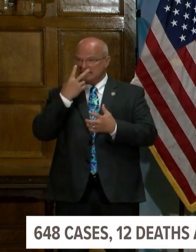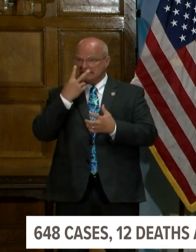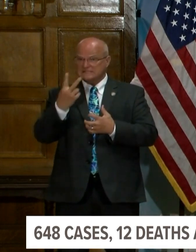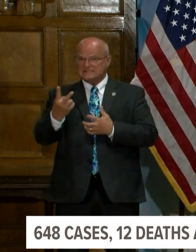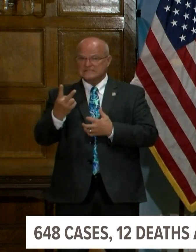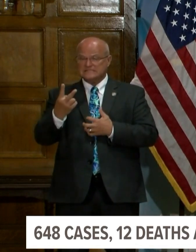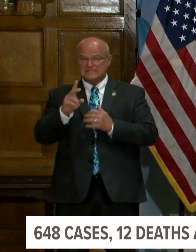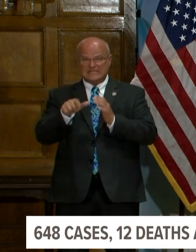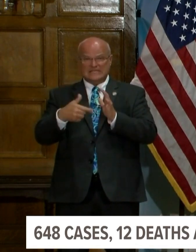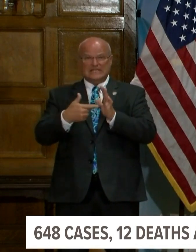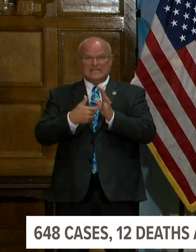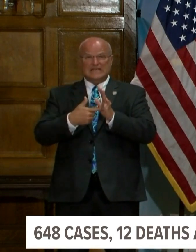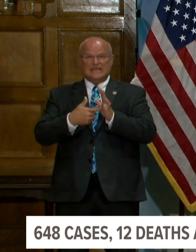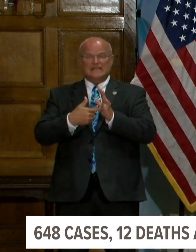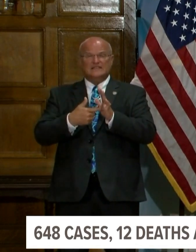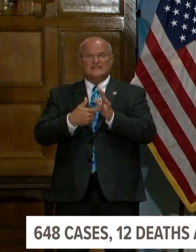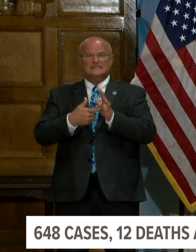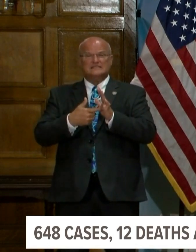see this